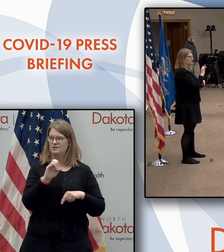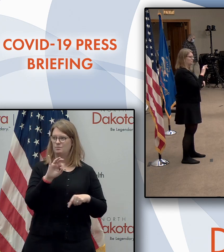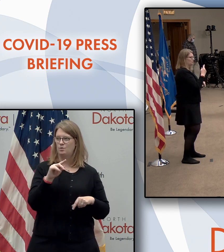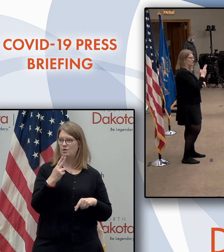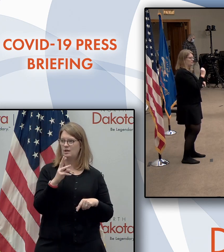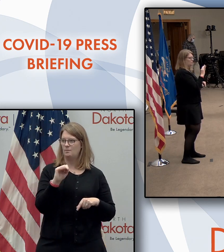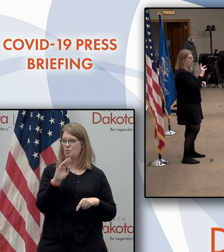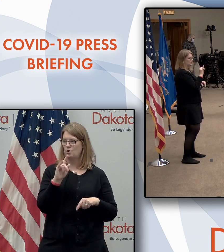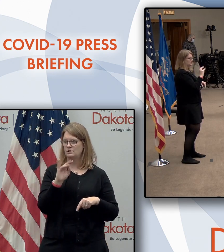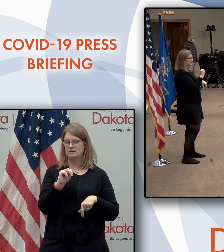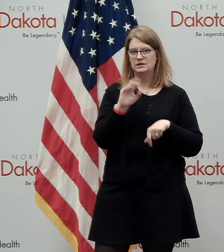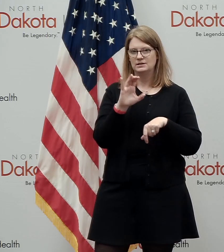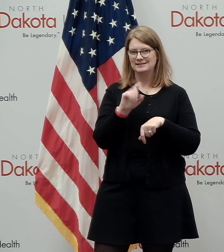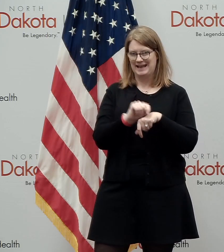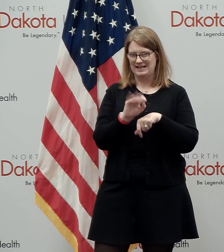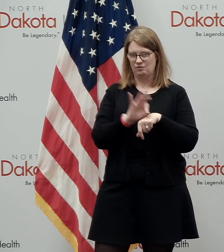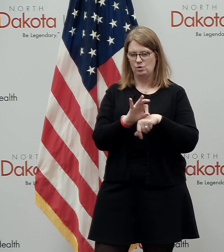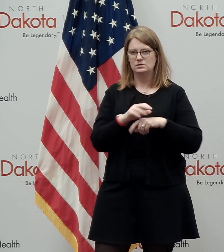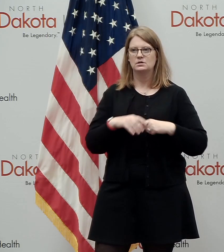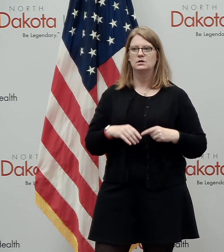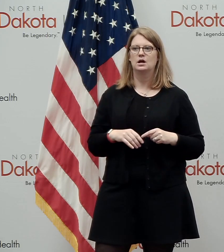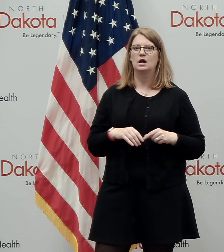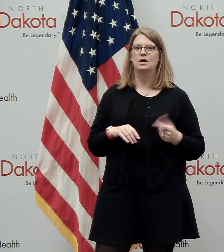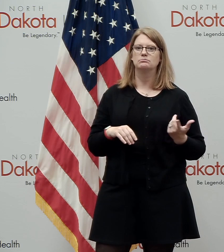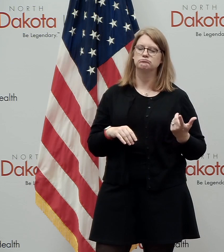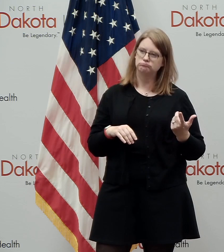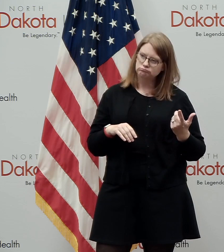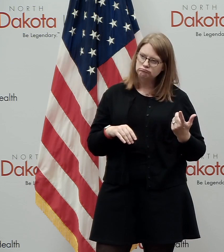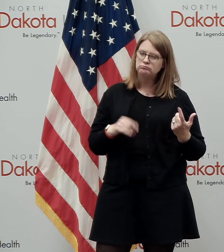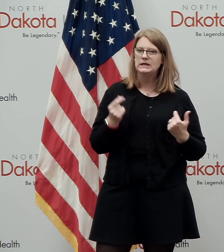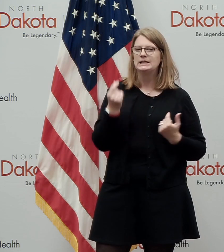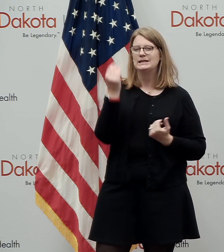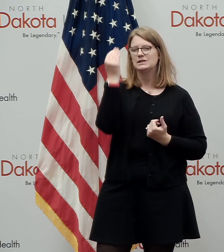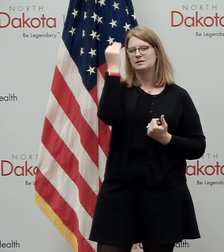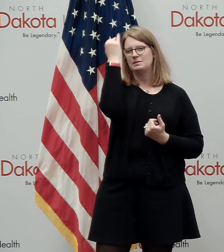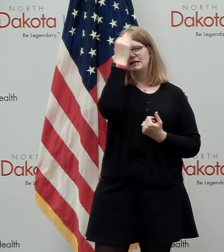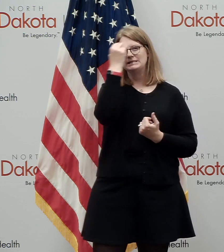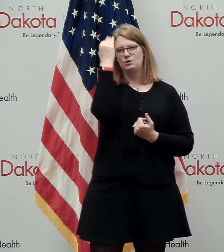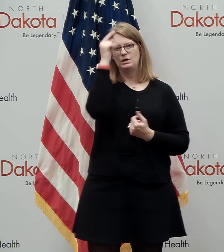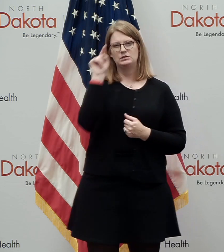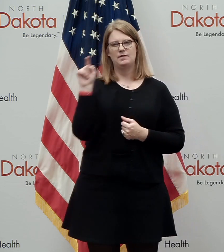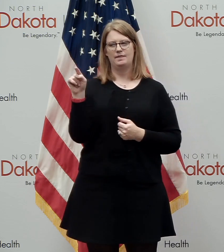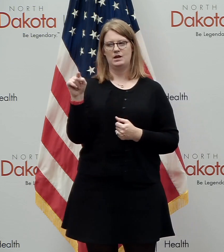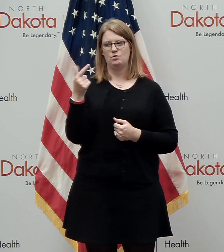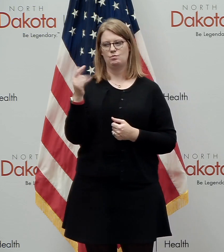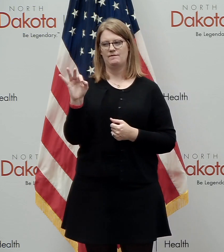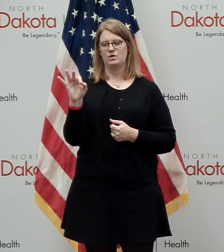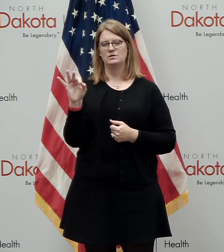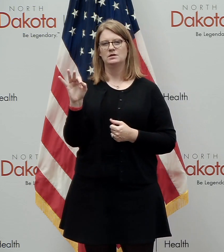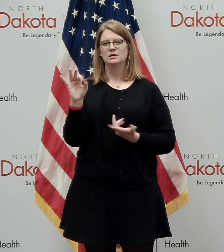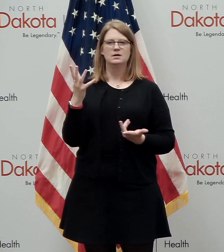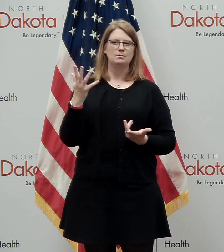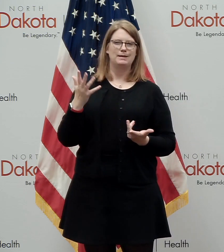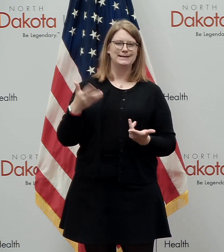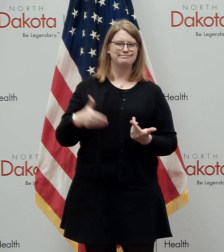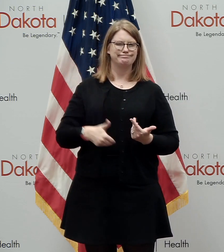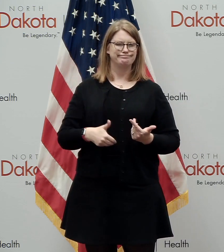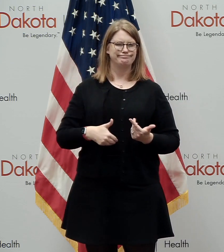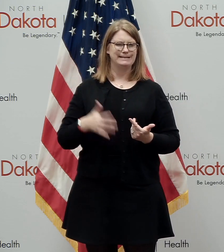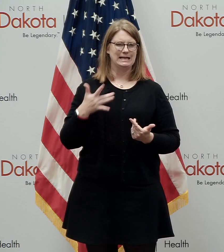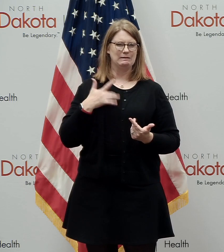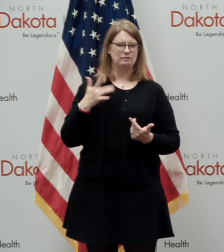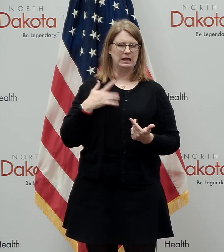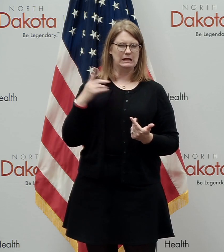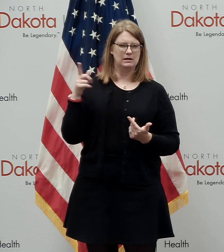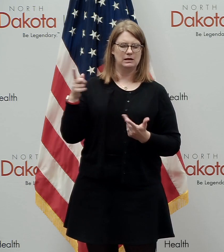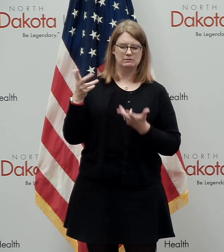Coronavirus Task Force? I think there would be some consideration, but my sense from talking to, including